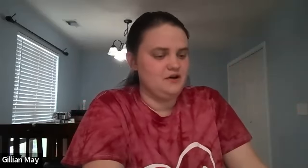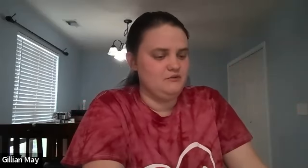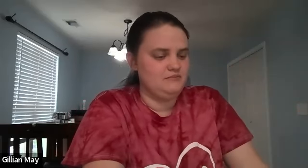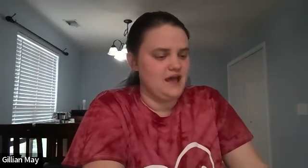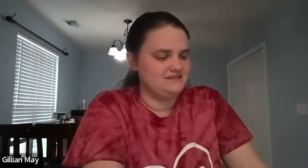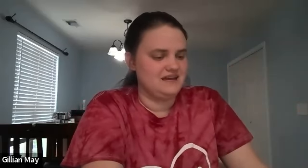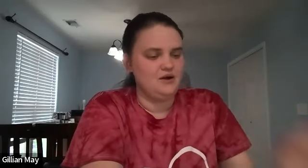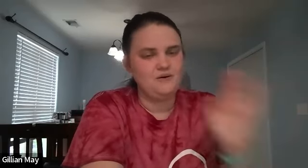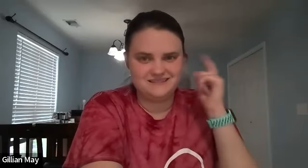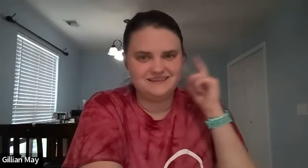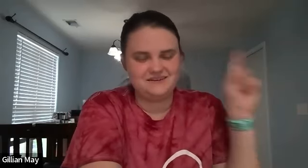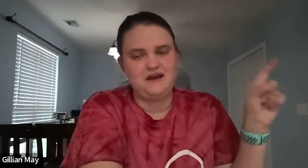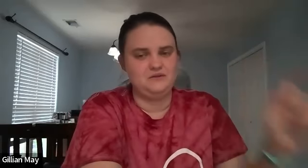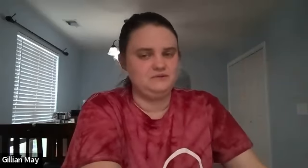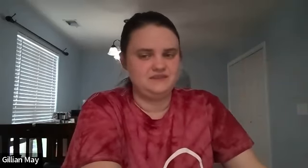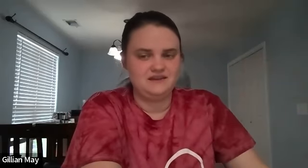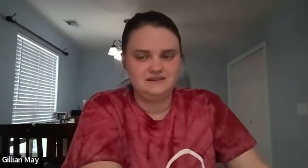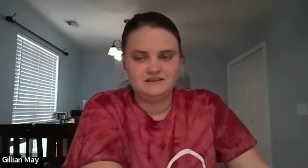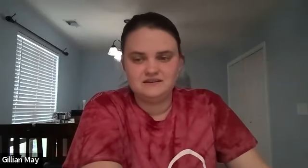oh, bats. I always think of Halloween with that.